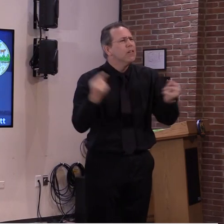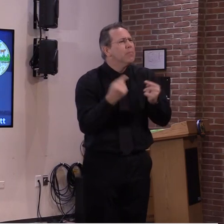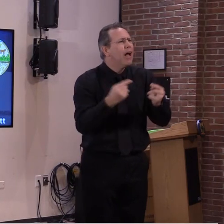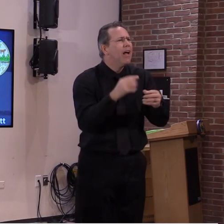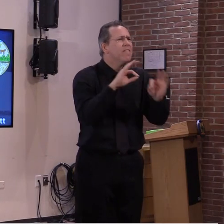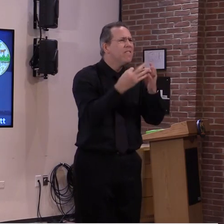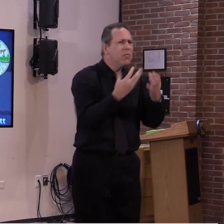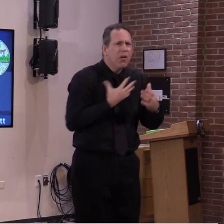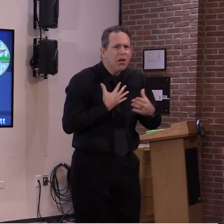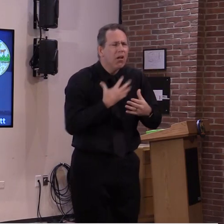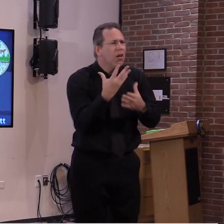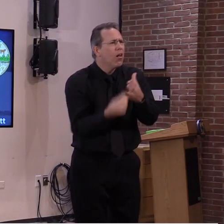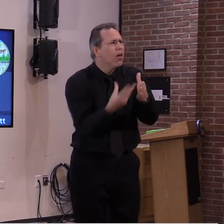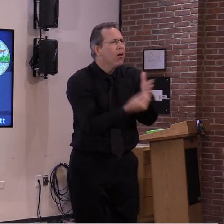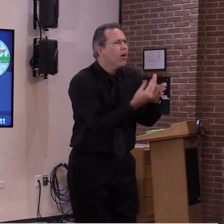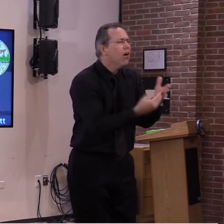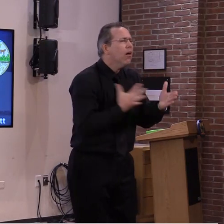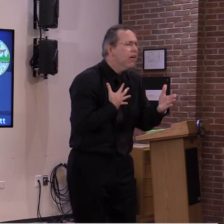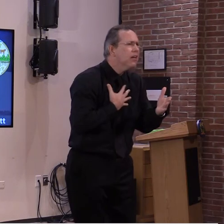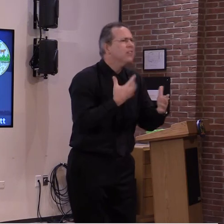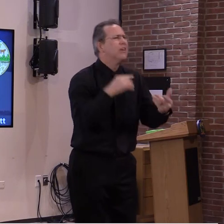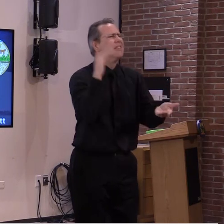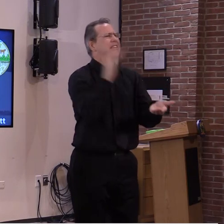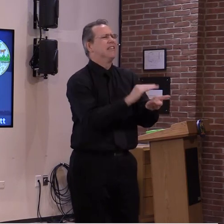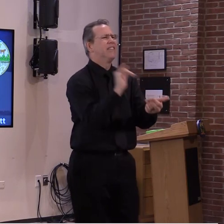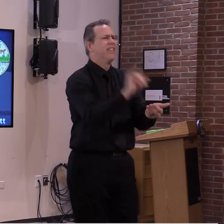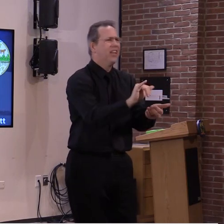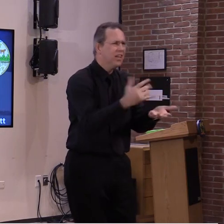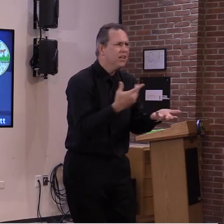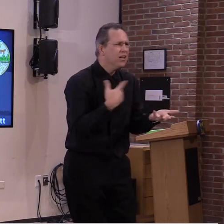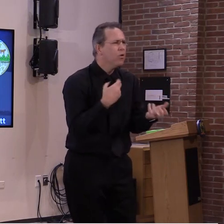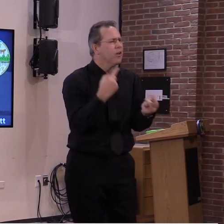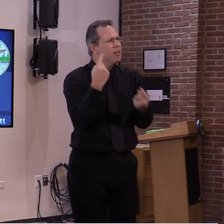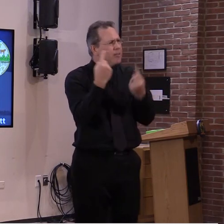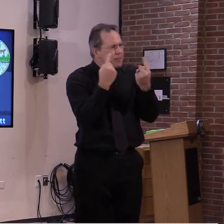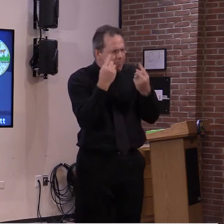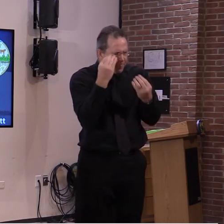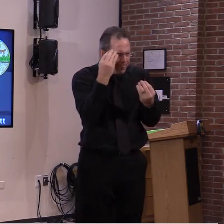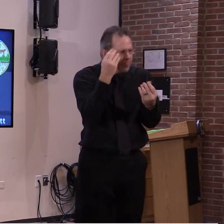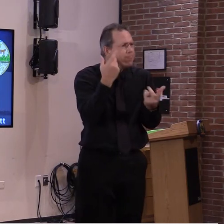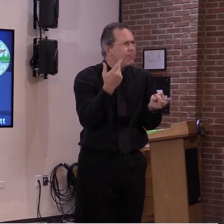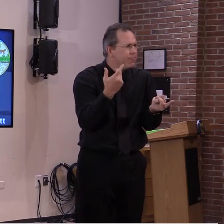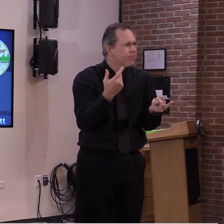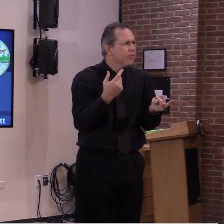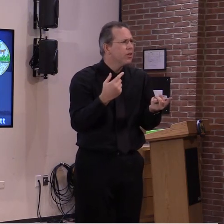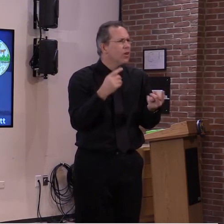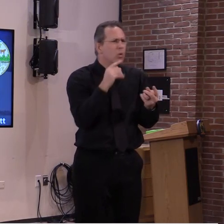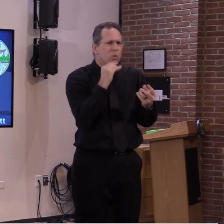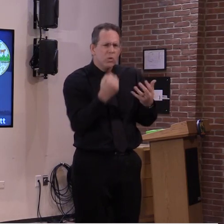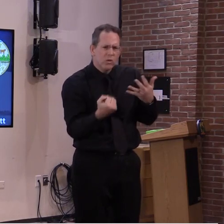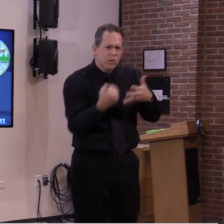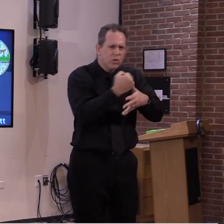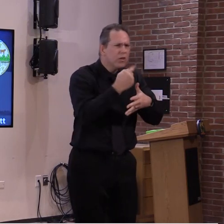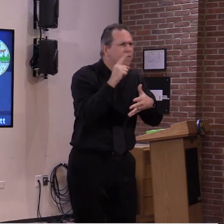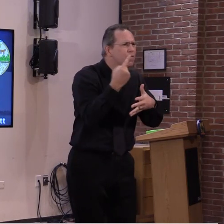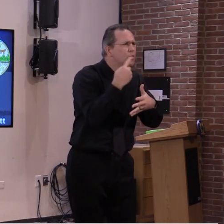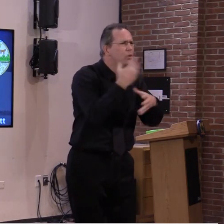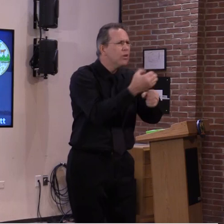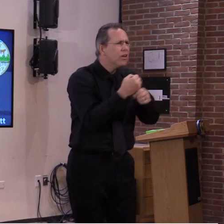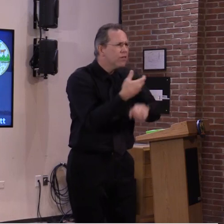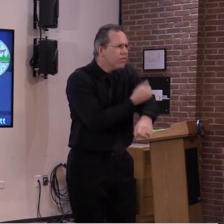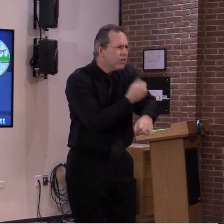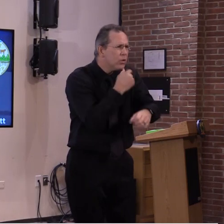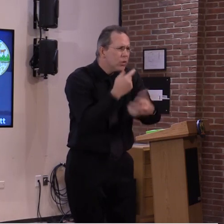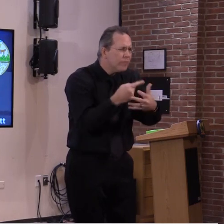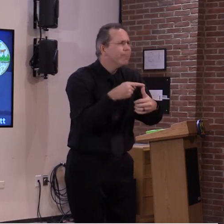This is the thinking that's gone into our plan to prioritize vaccines by age and health conditions.